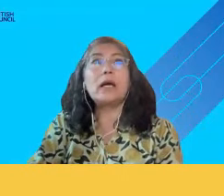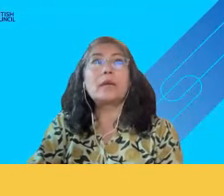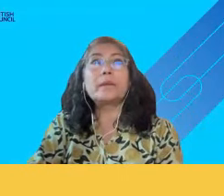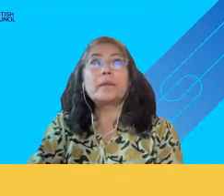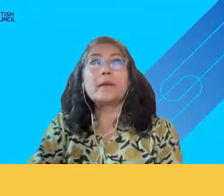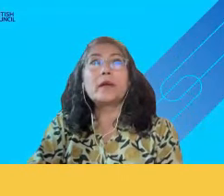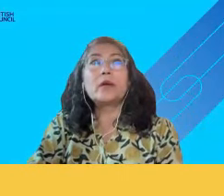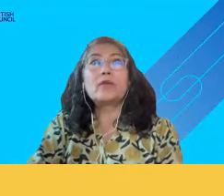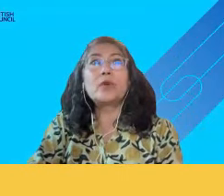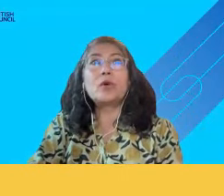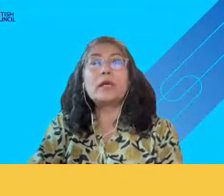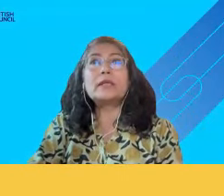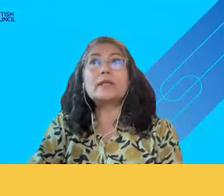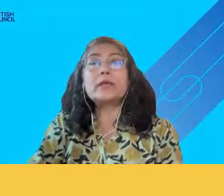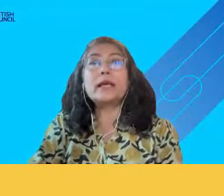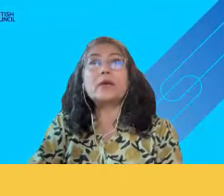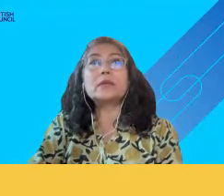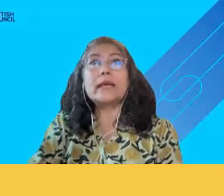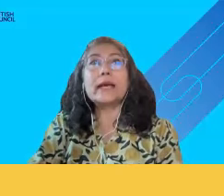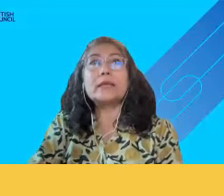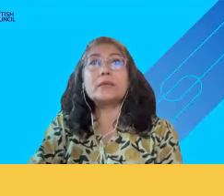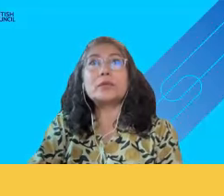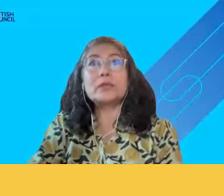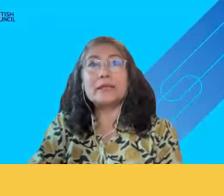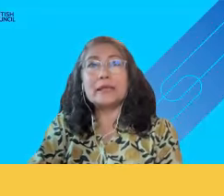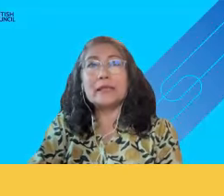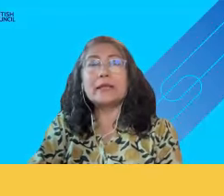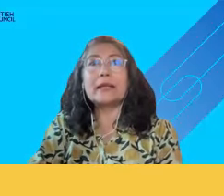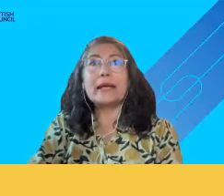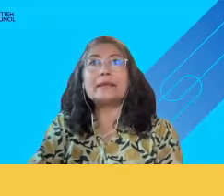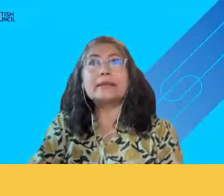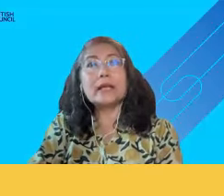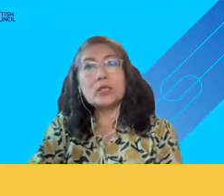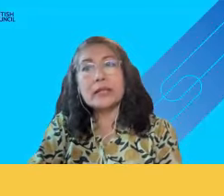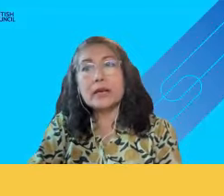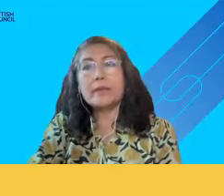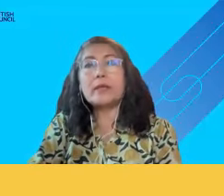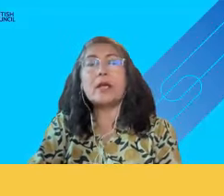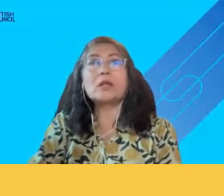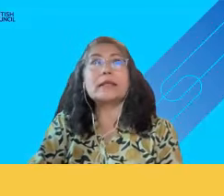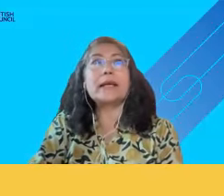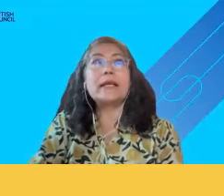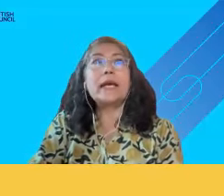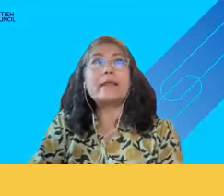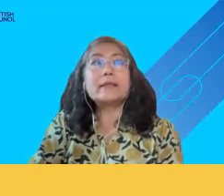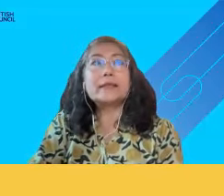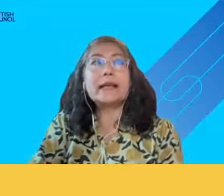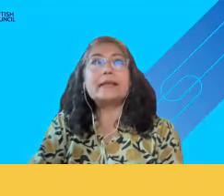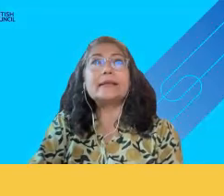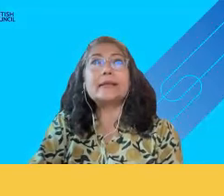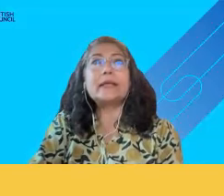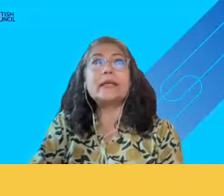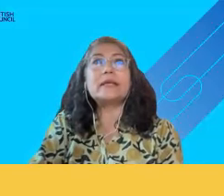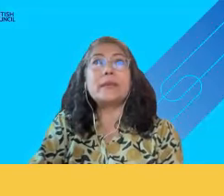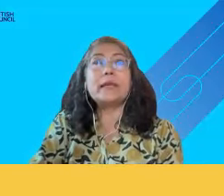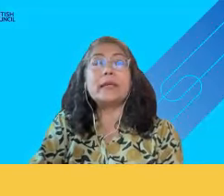etc. 4 is a greenhouse gas, which was C, a gas such as carbon dioxide that